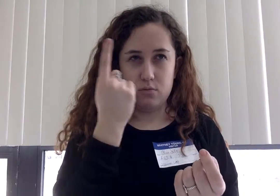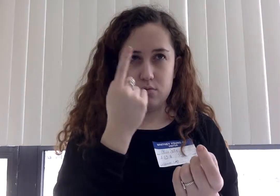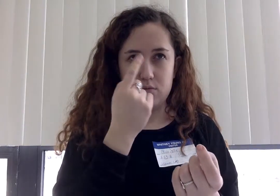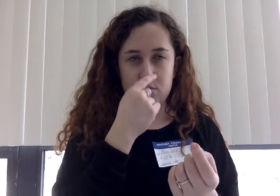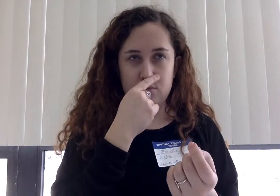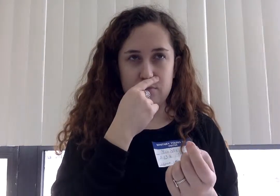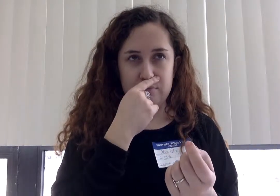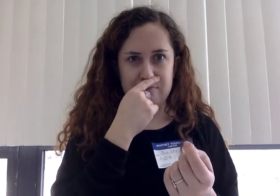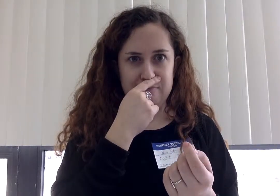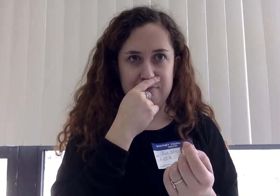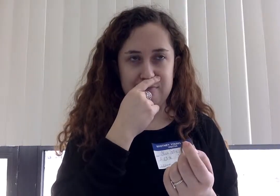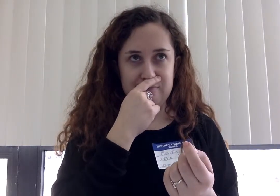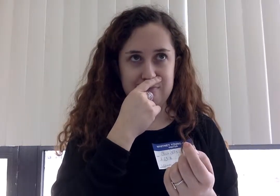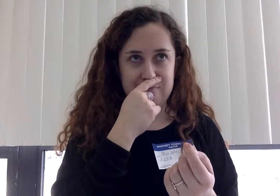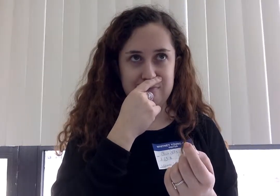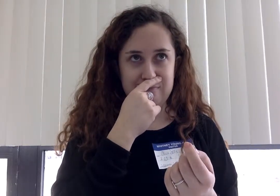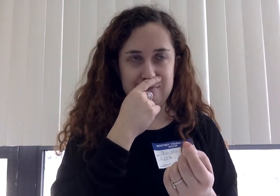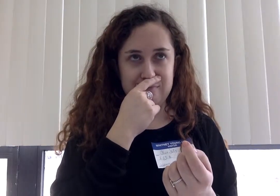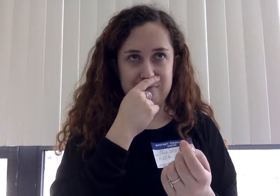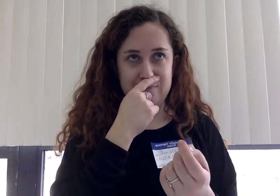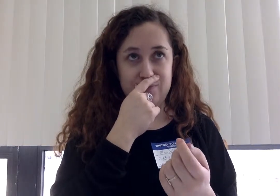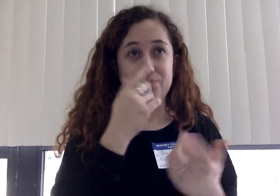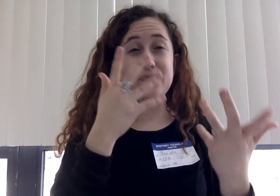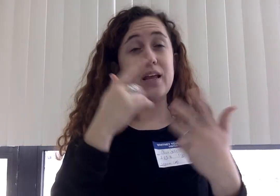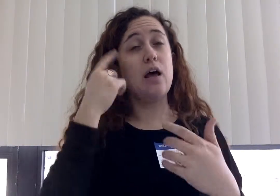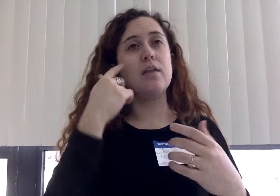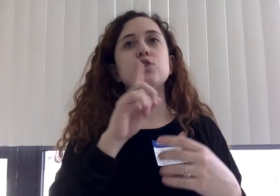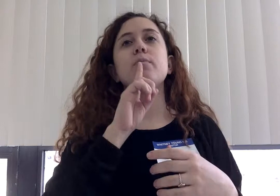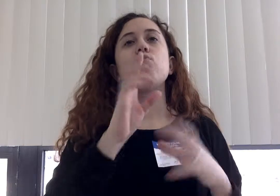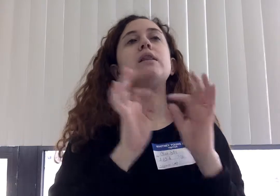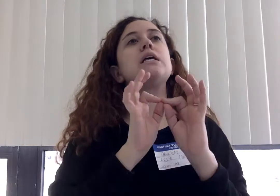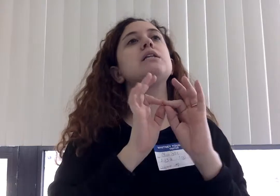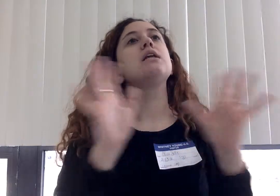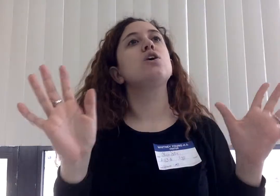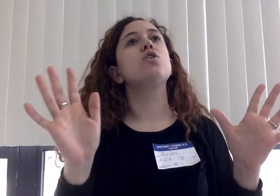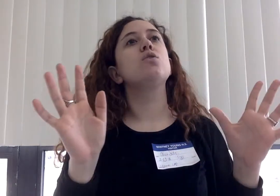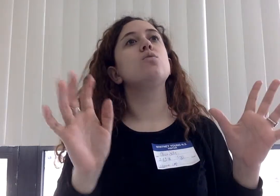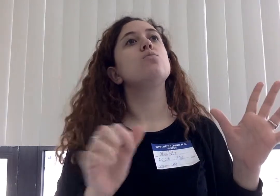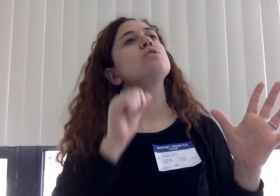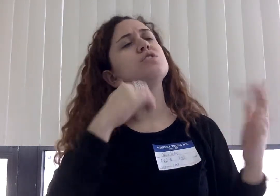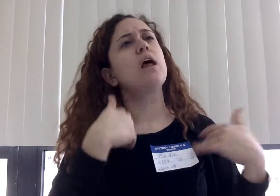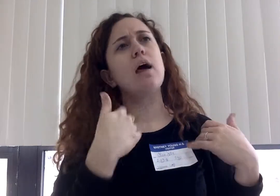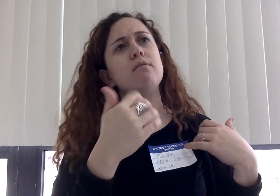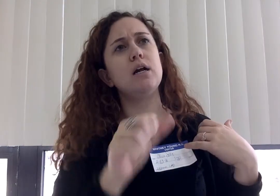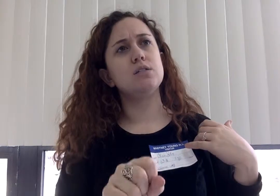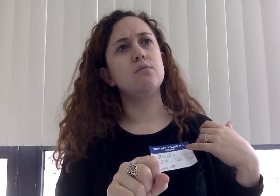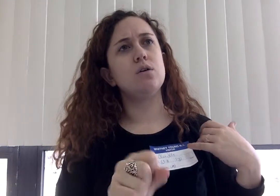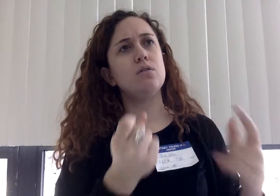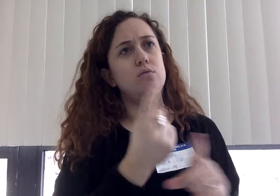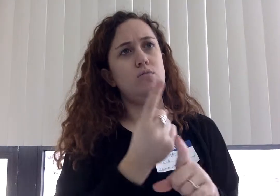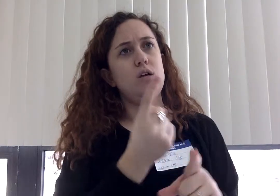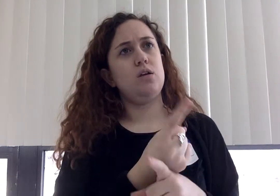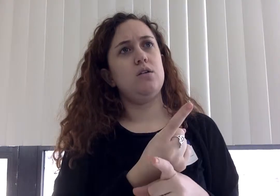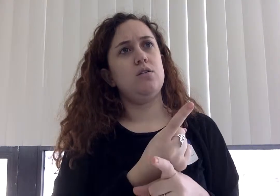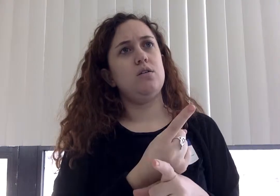So here, I think it should be really clear that we shouldn't have an asymptote for something like this.